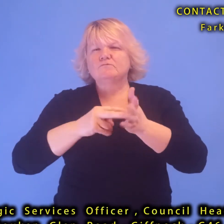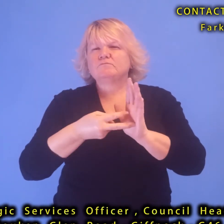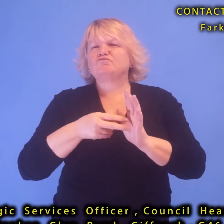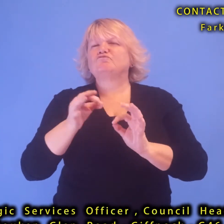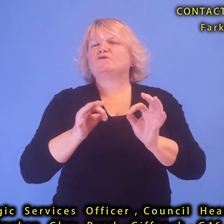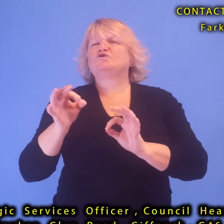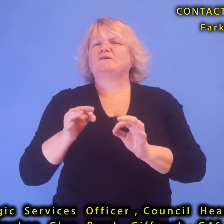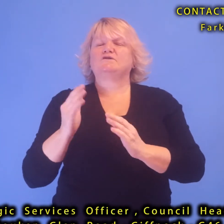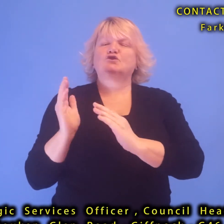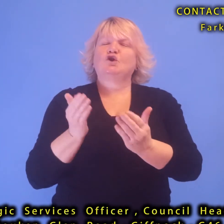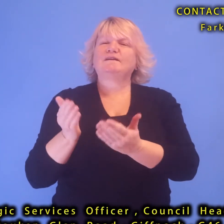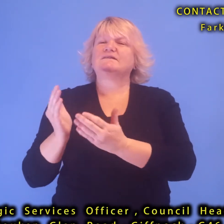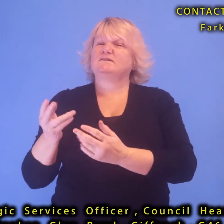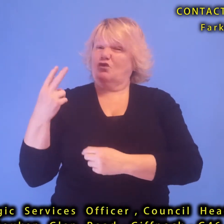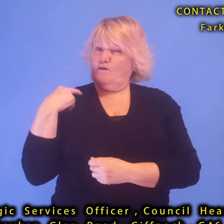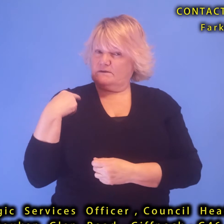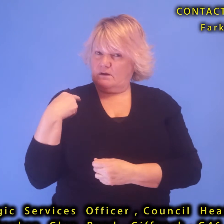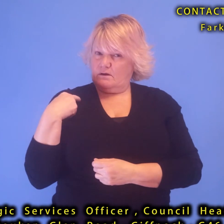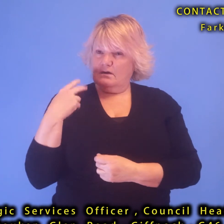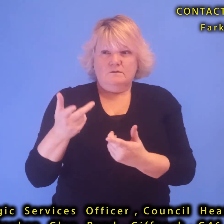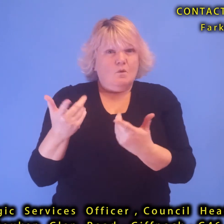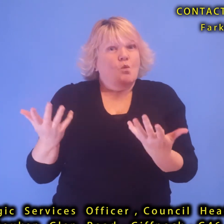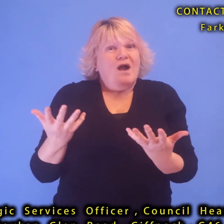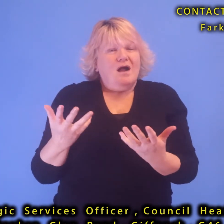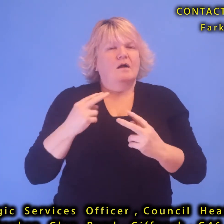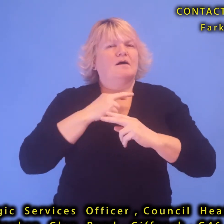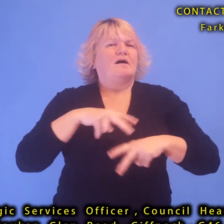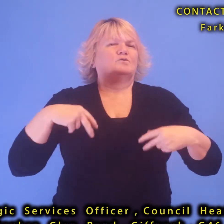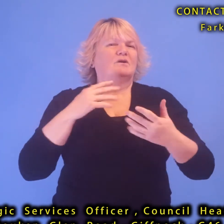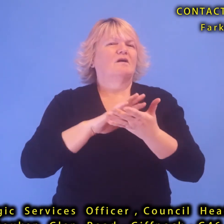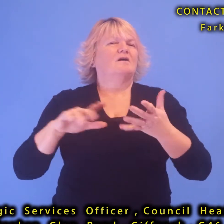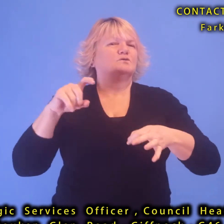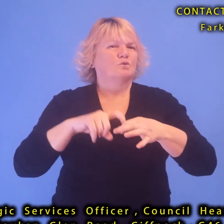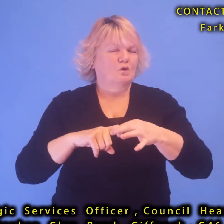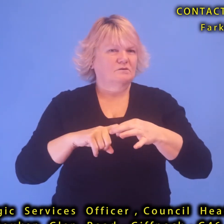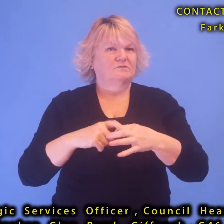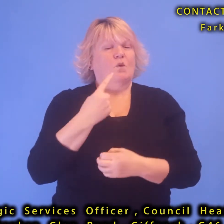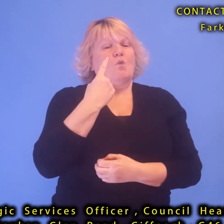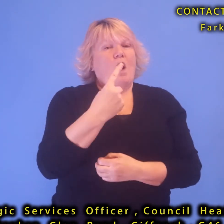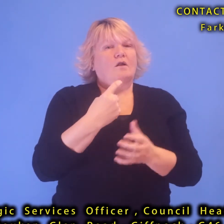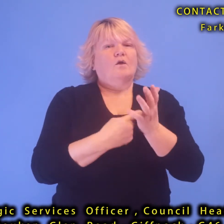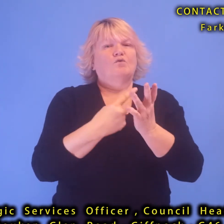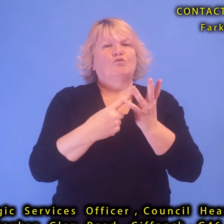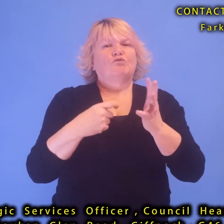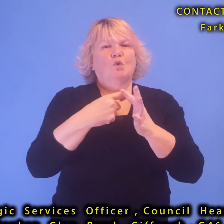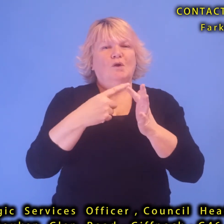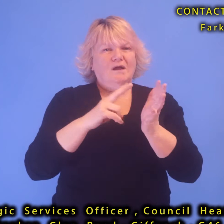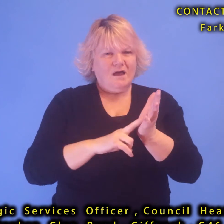Strategic Services Officer, Council Headquarters, 1 Rookin Glen